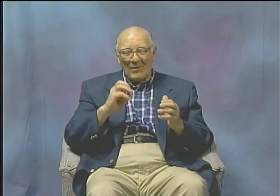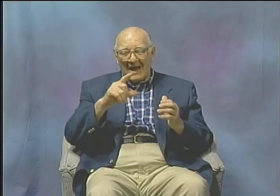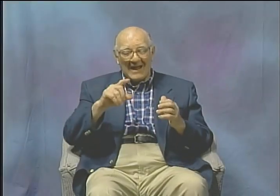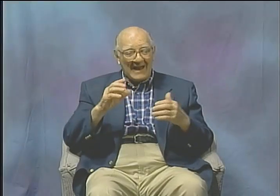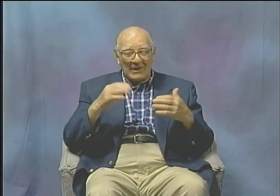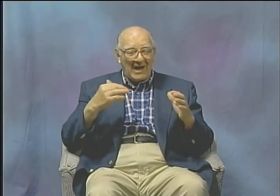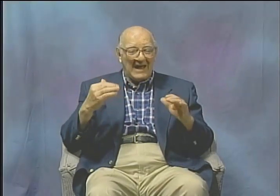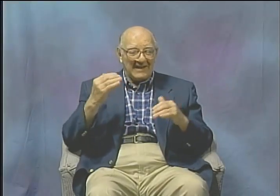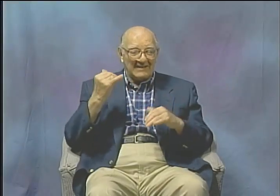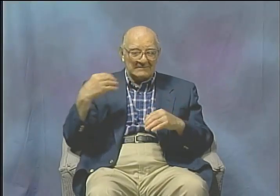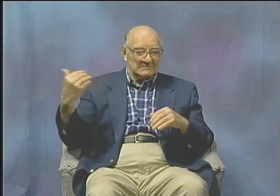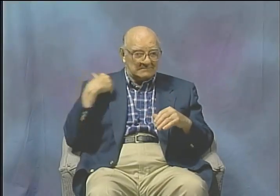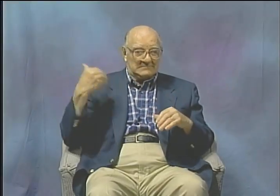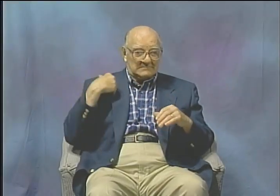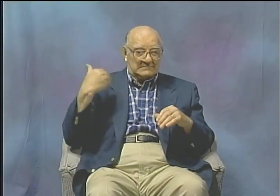Well, anyway,